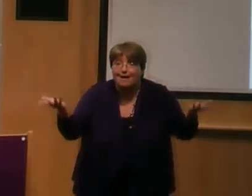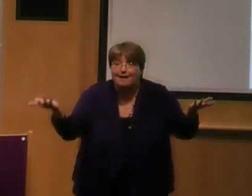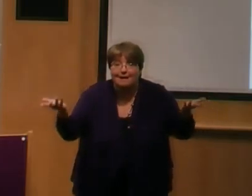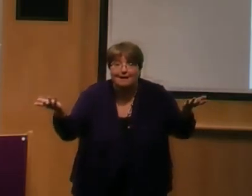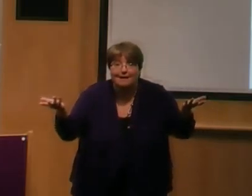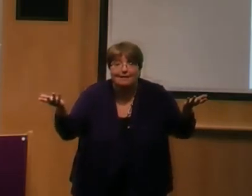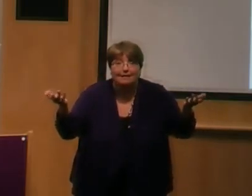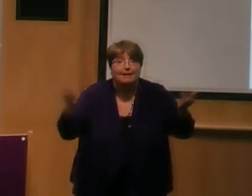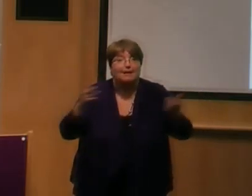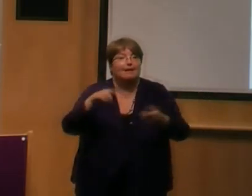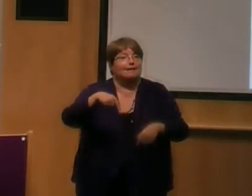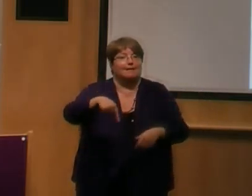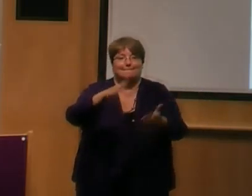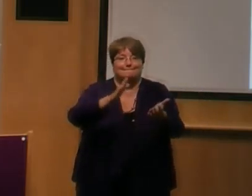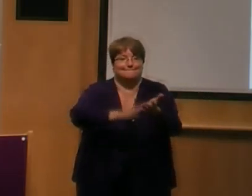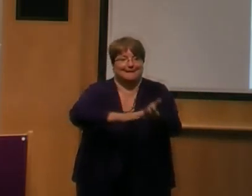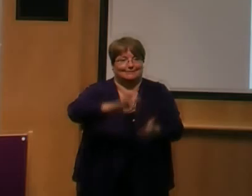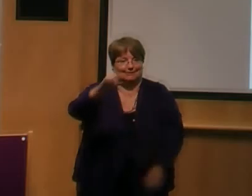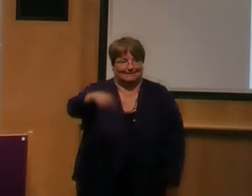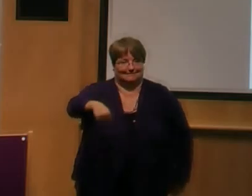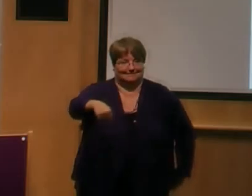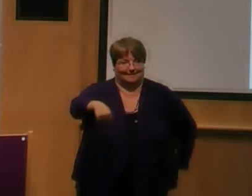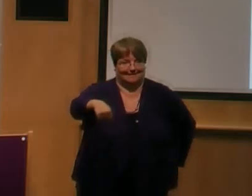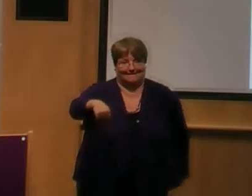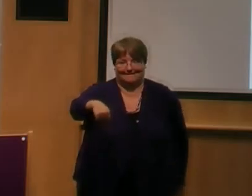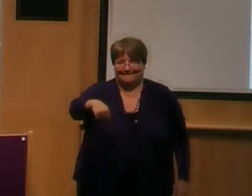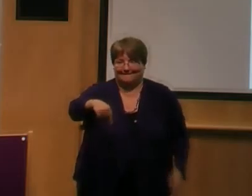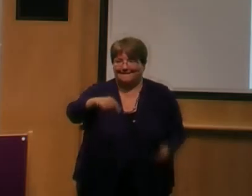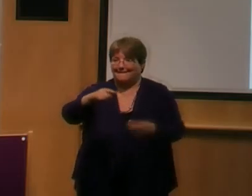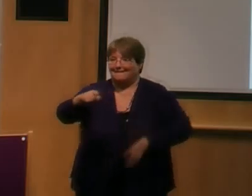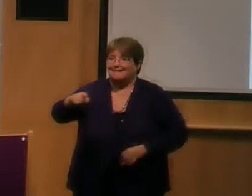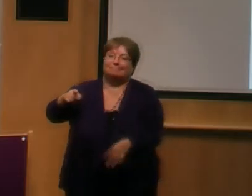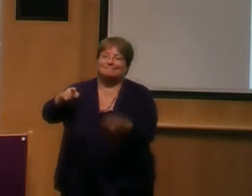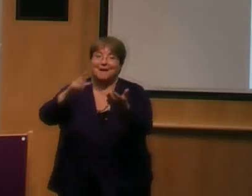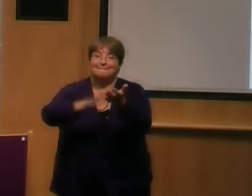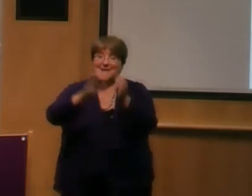this. They're based in Manchester.